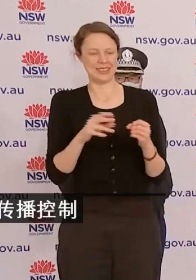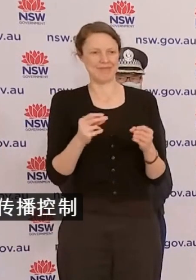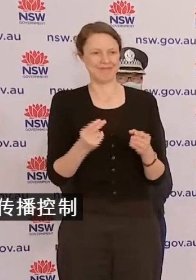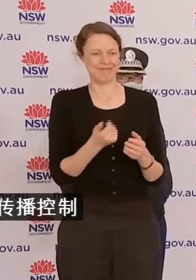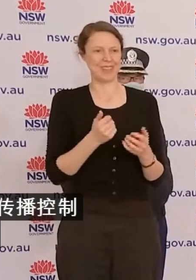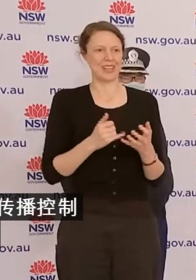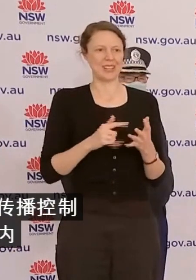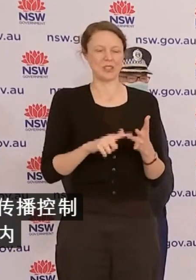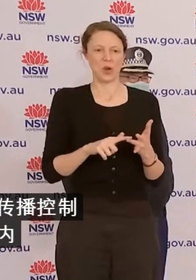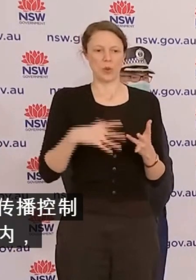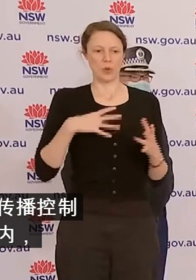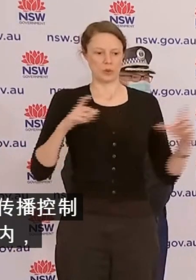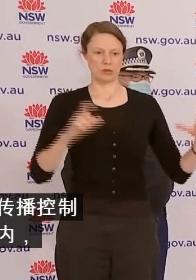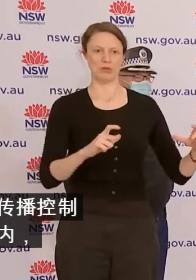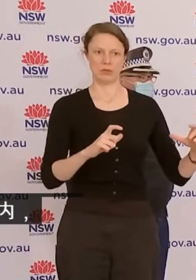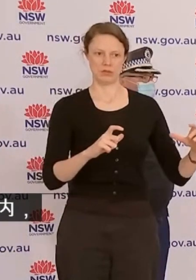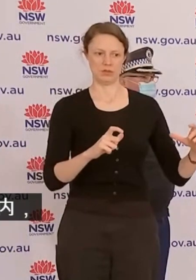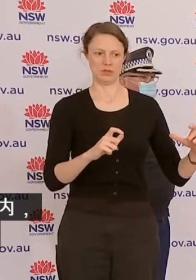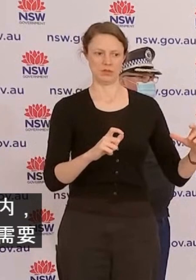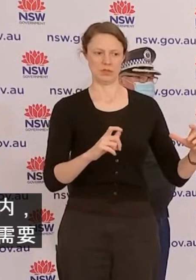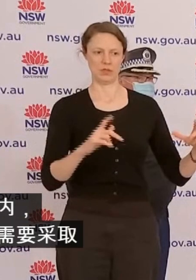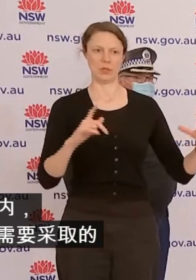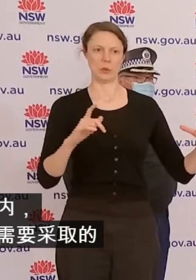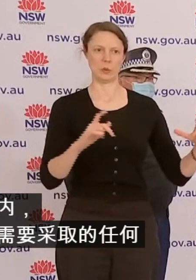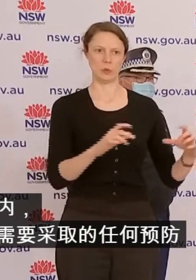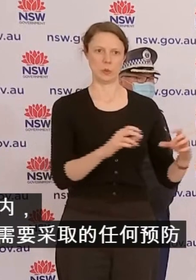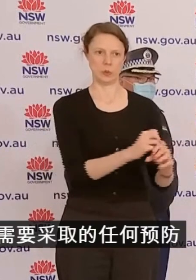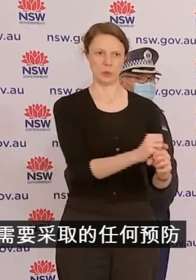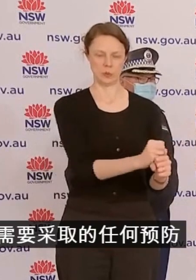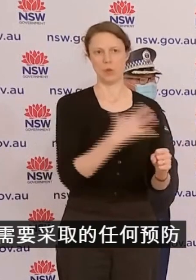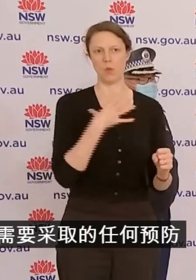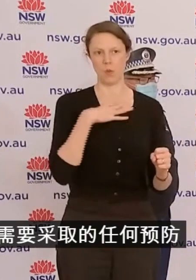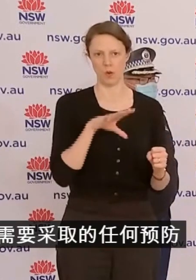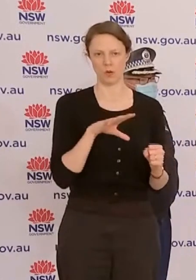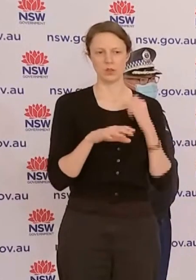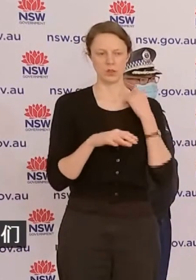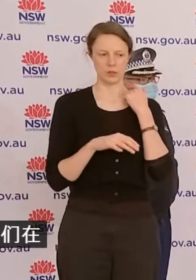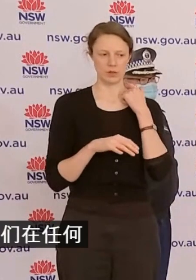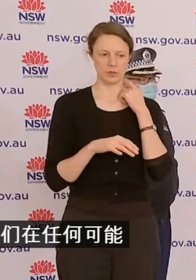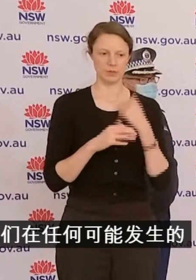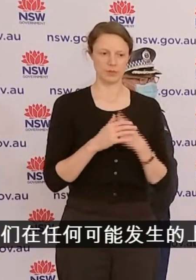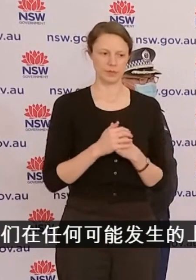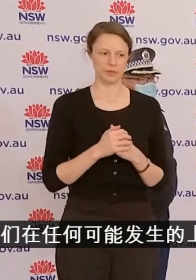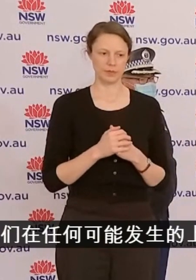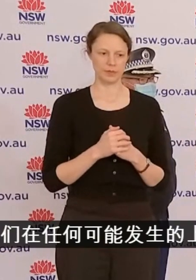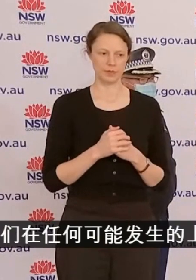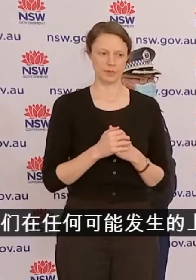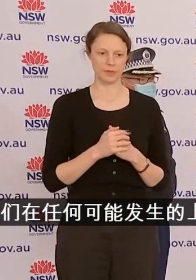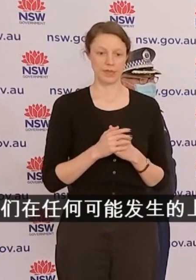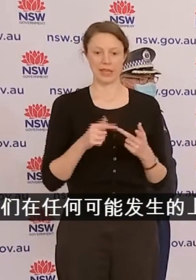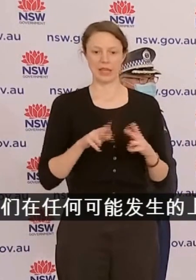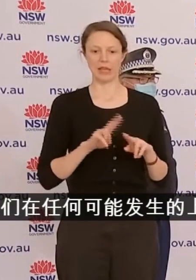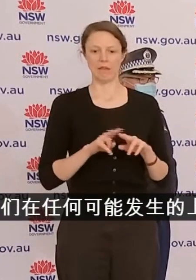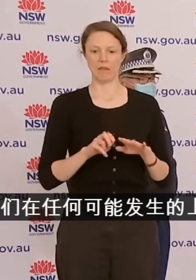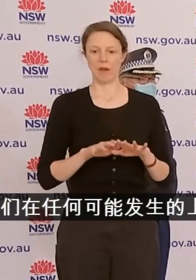spread within the concentrated areas that it is, and take any precautionary action that we need to make sure that we get ahead of any